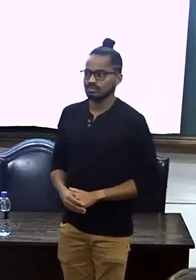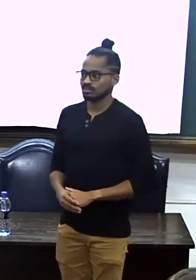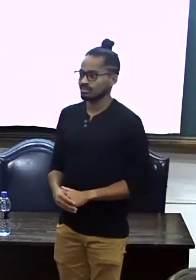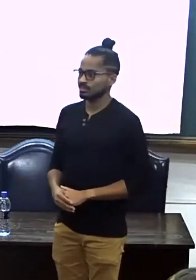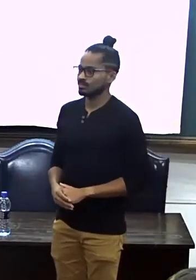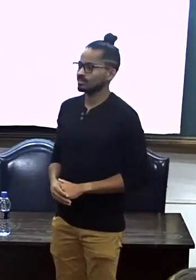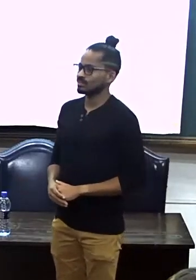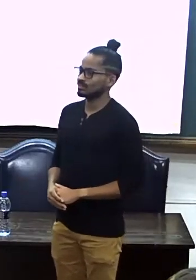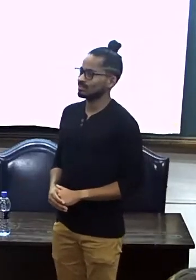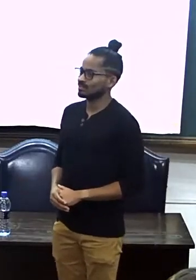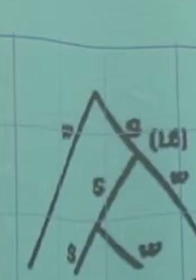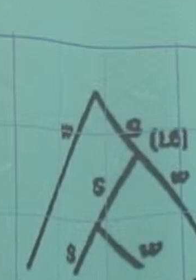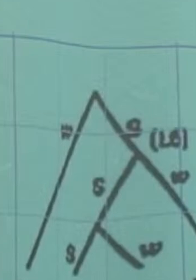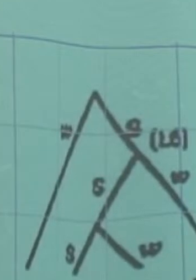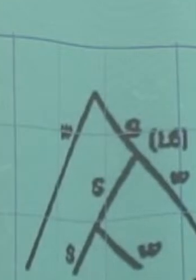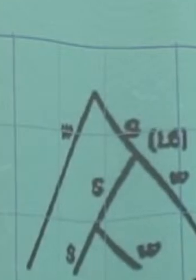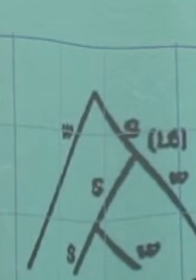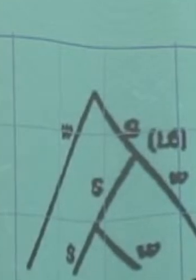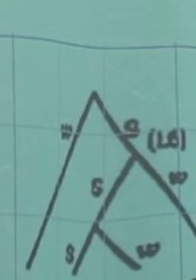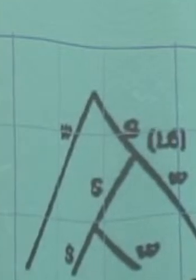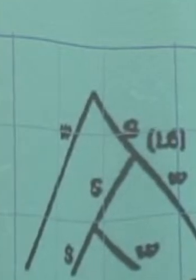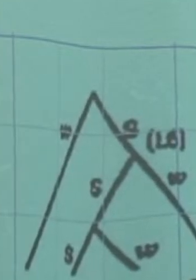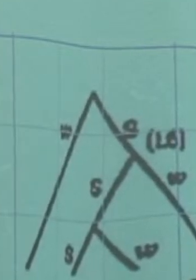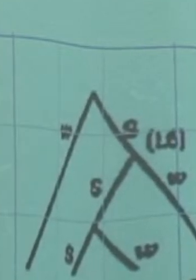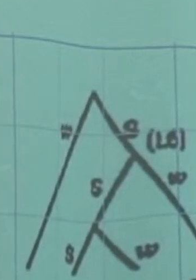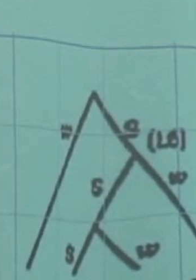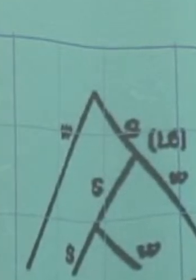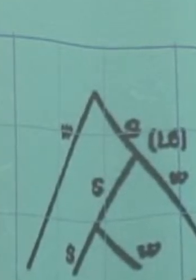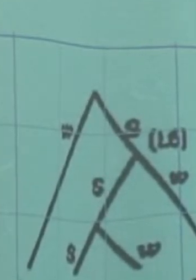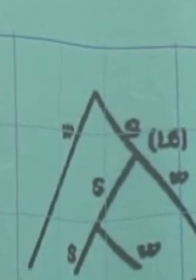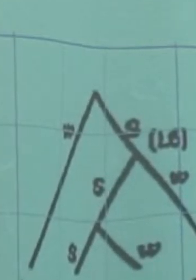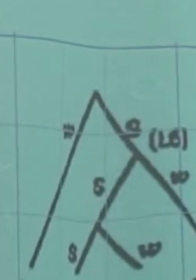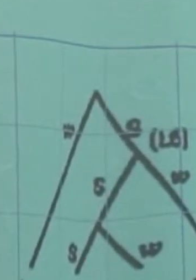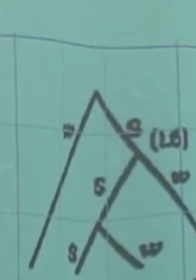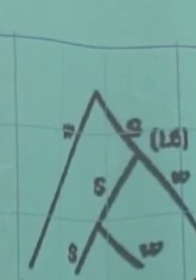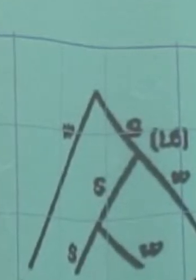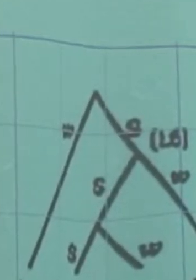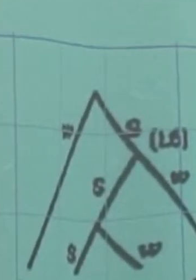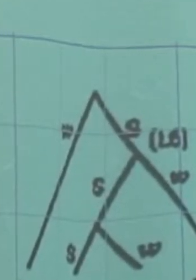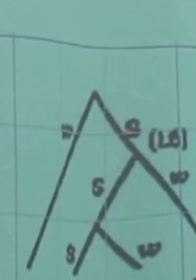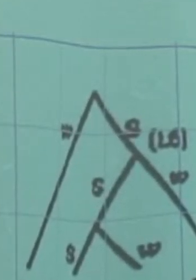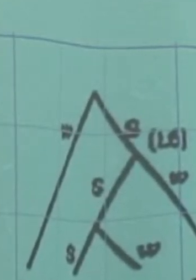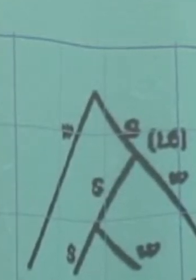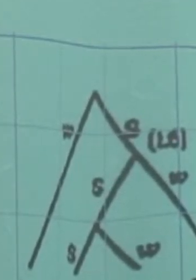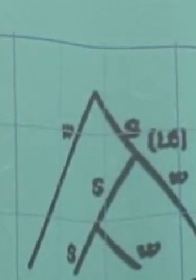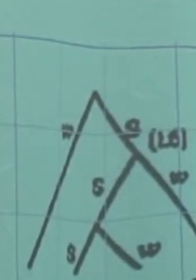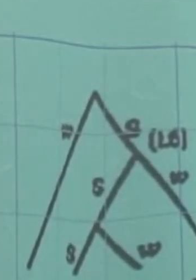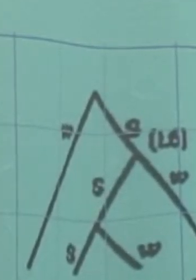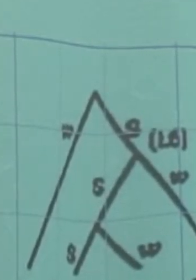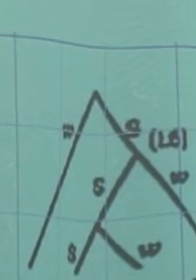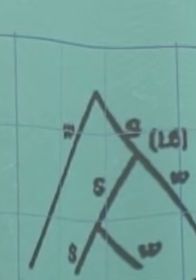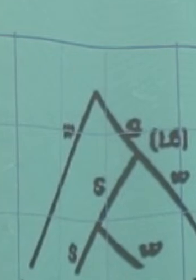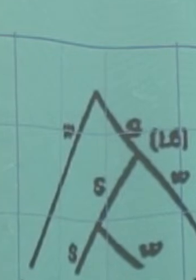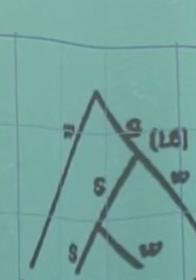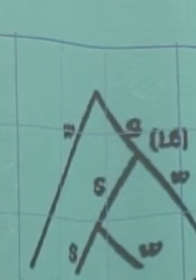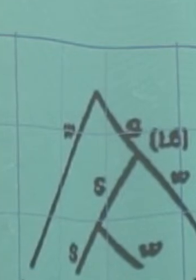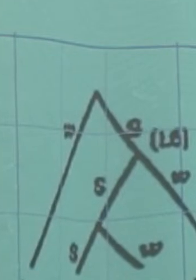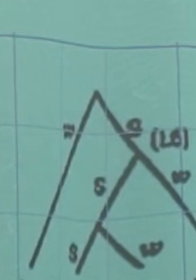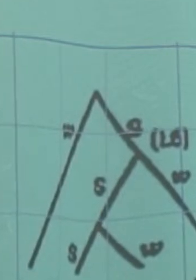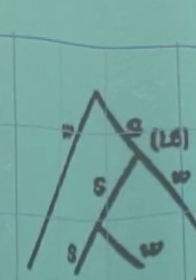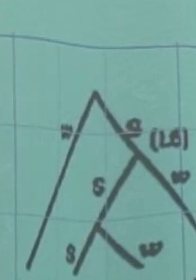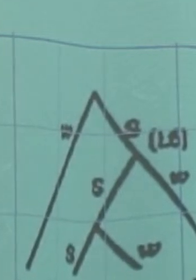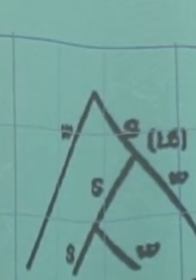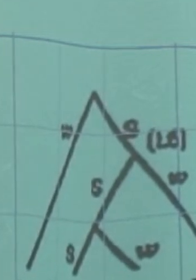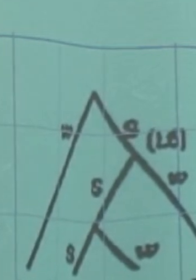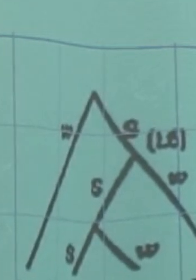organização prosódica. So Osamu would like to think about metrical trees, where you have strong and weak